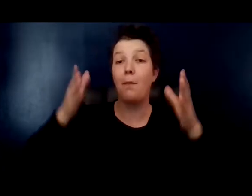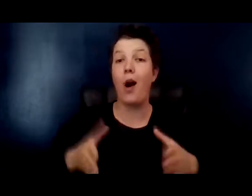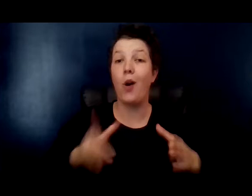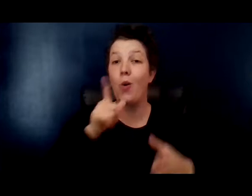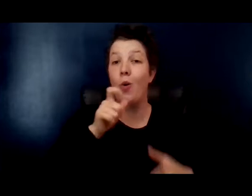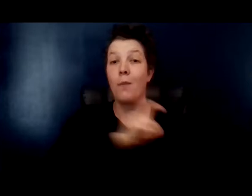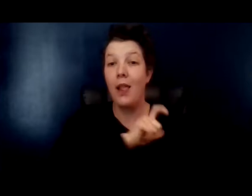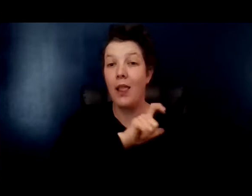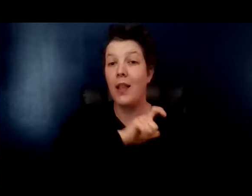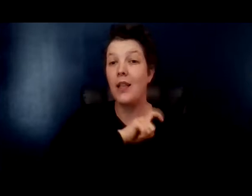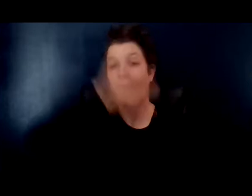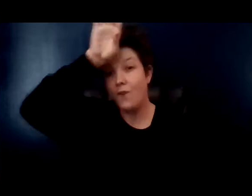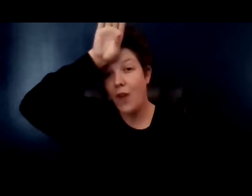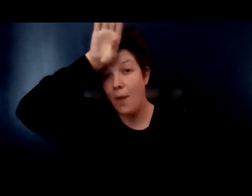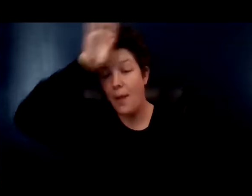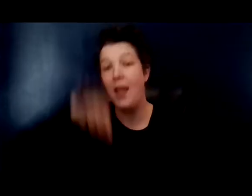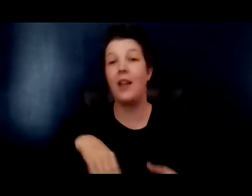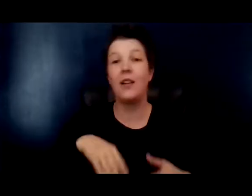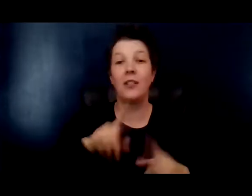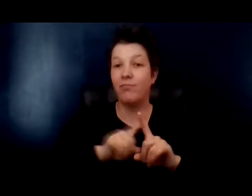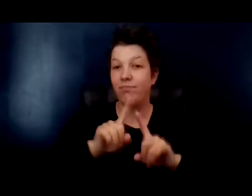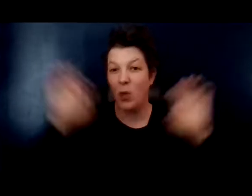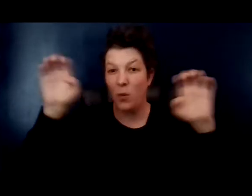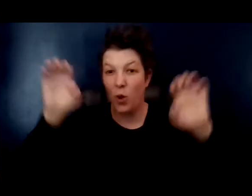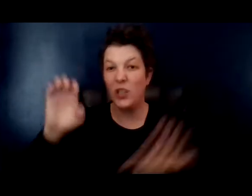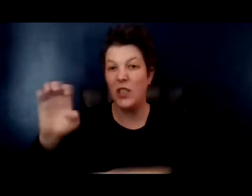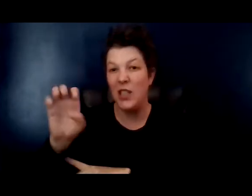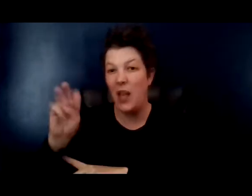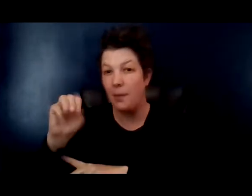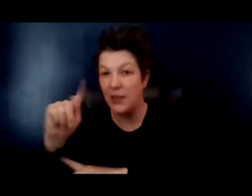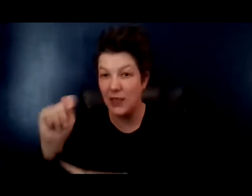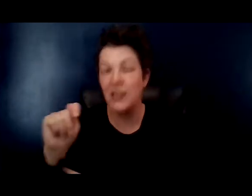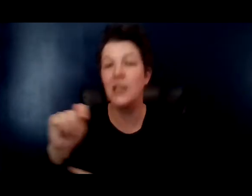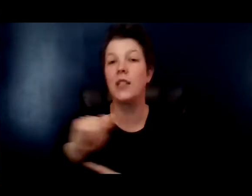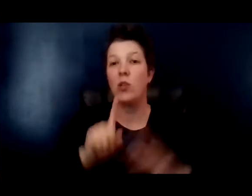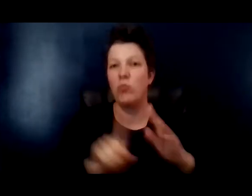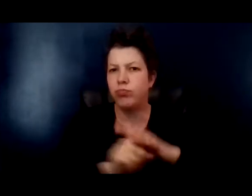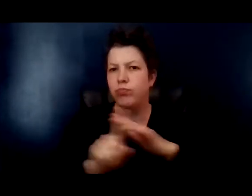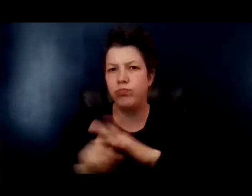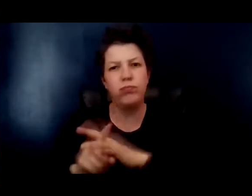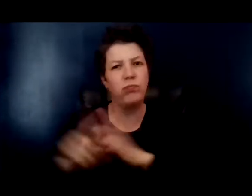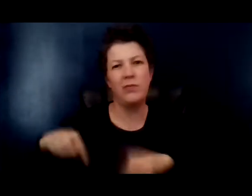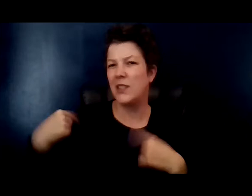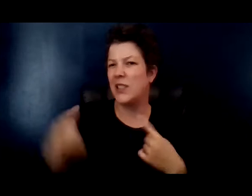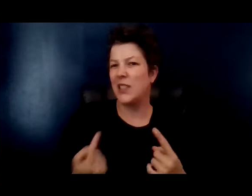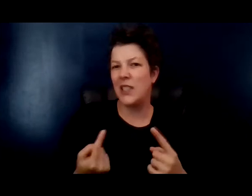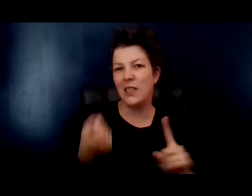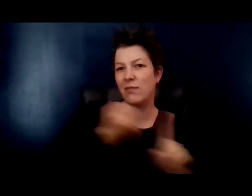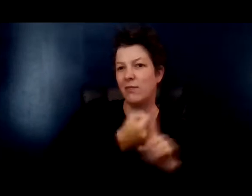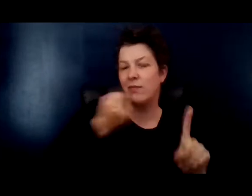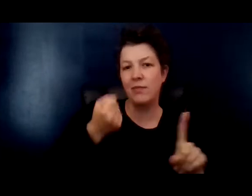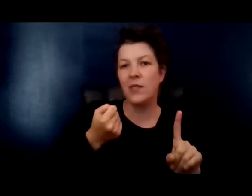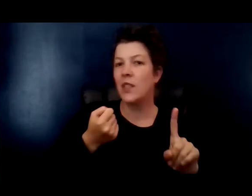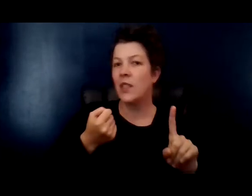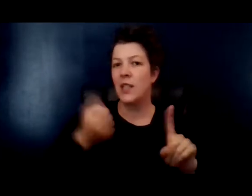beginning, that were there to do rescue and recovery, to our utility workers, the EPB and the others that have stepped up during this